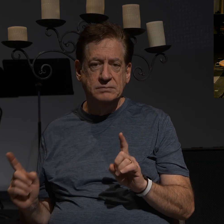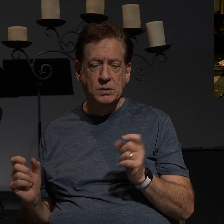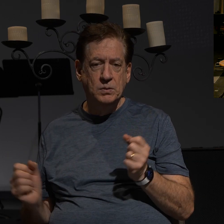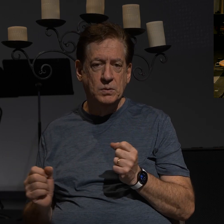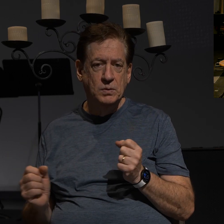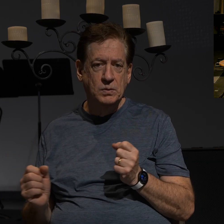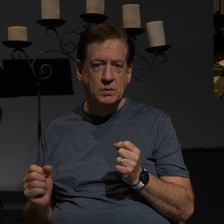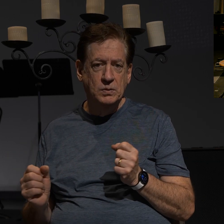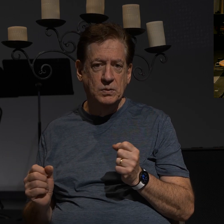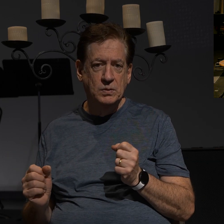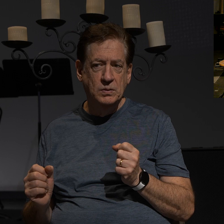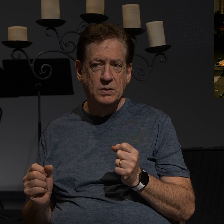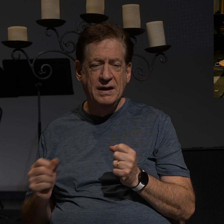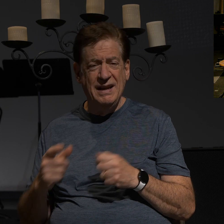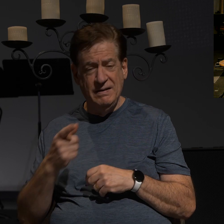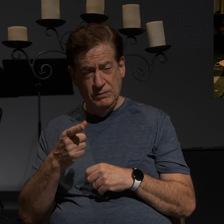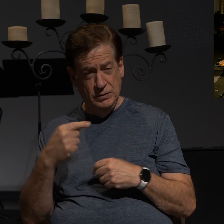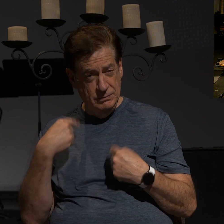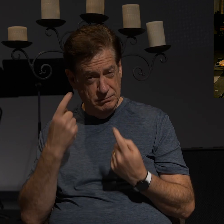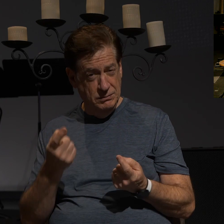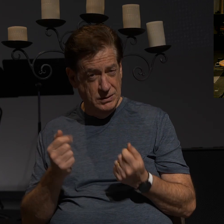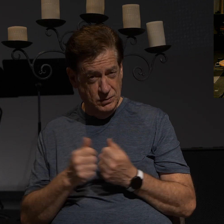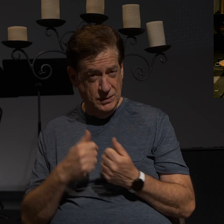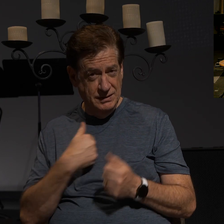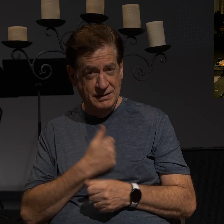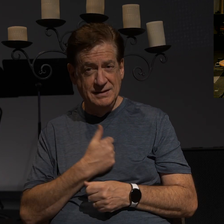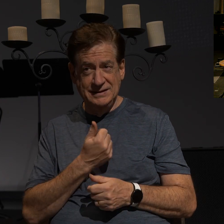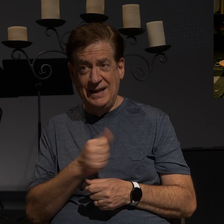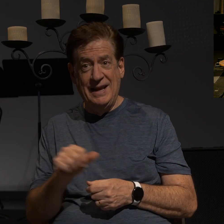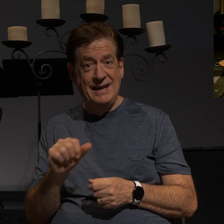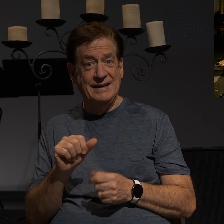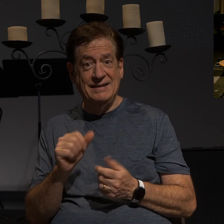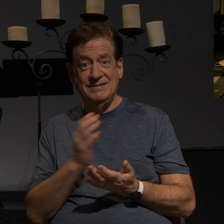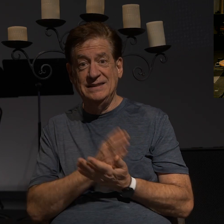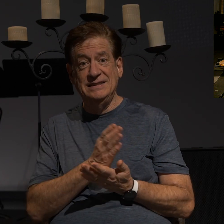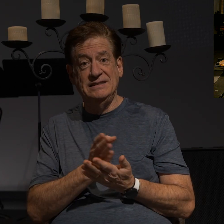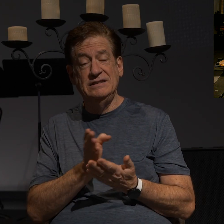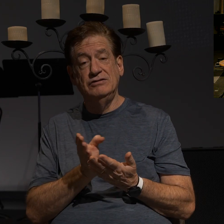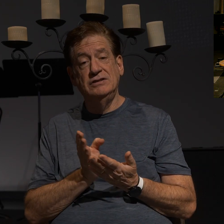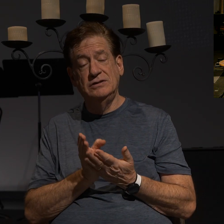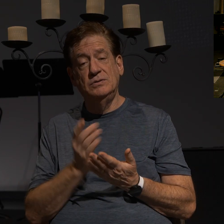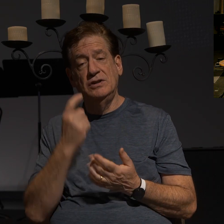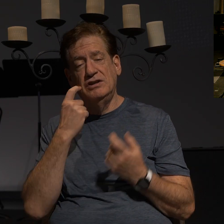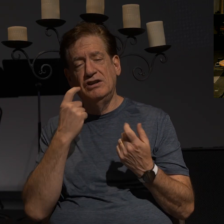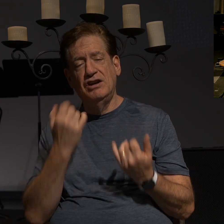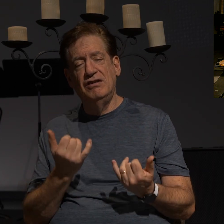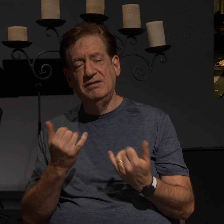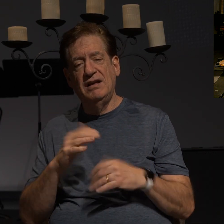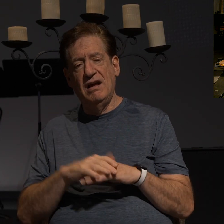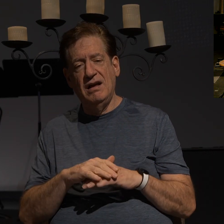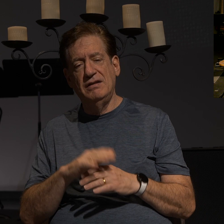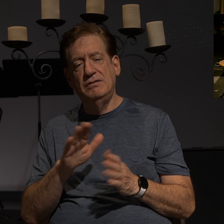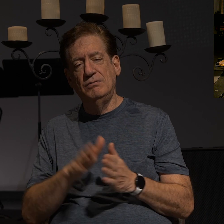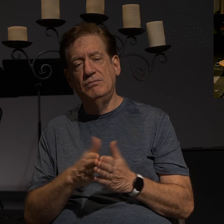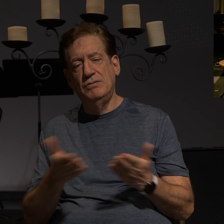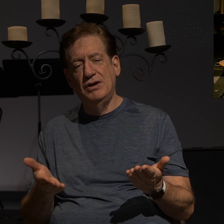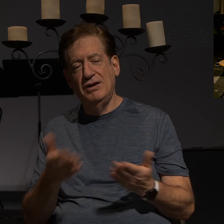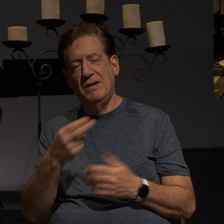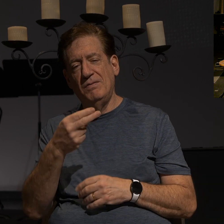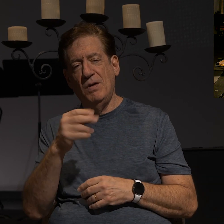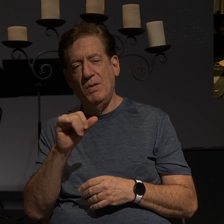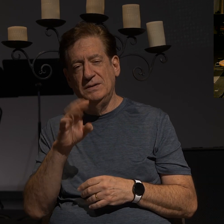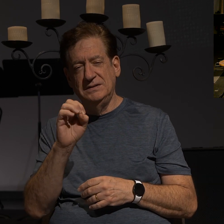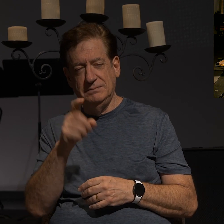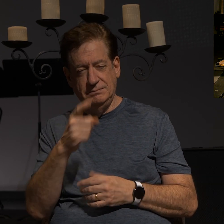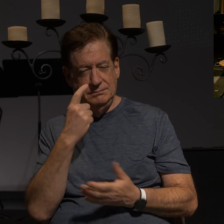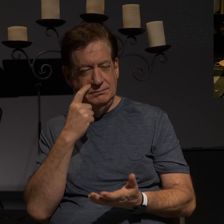cold. And if you've been with us for any of our series that we're currently on in the book of Hosea, perhaps you've picked up on